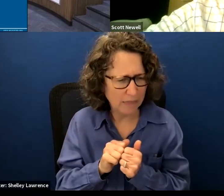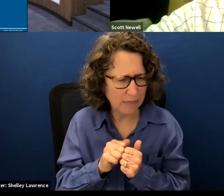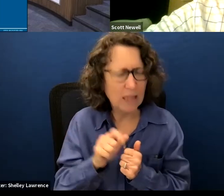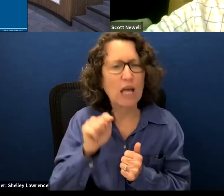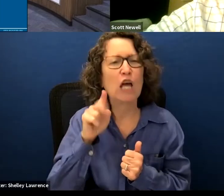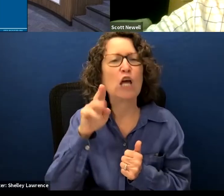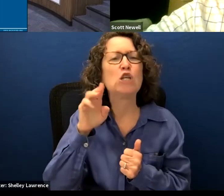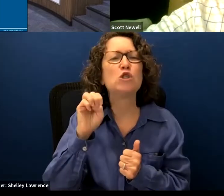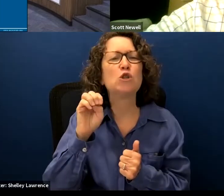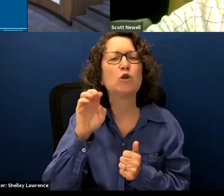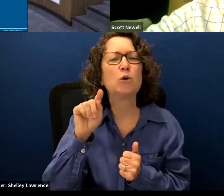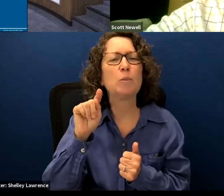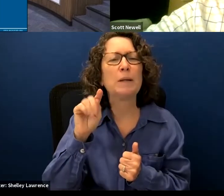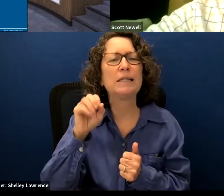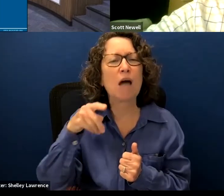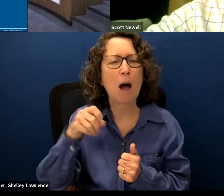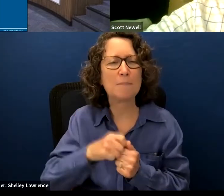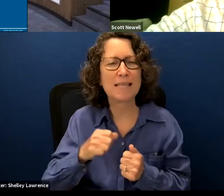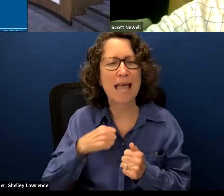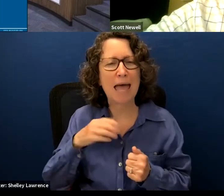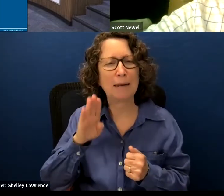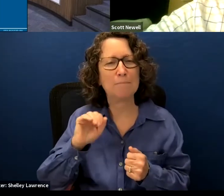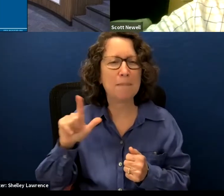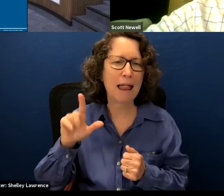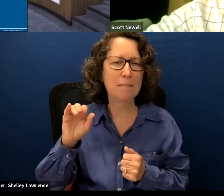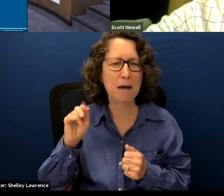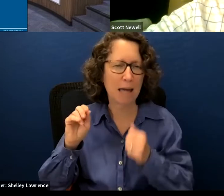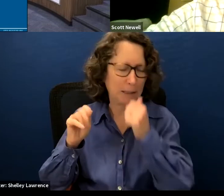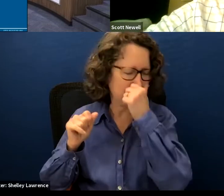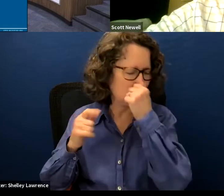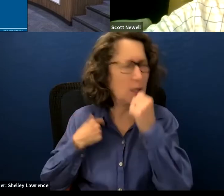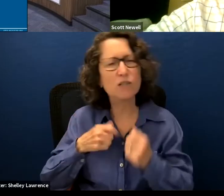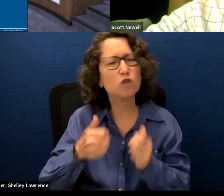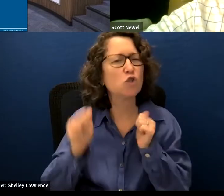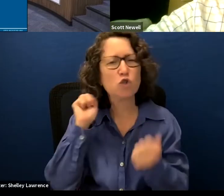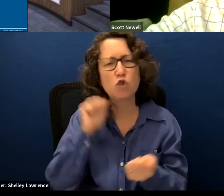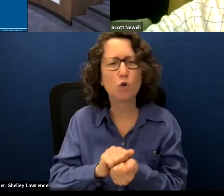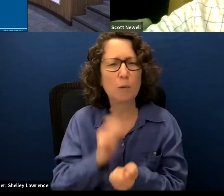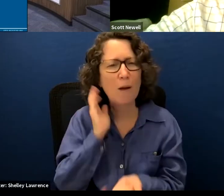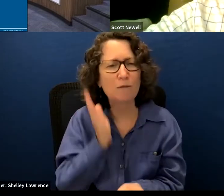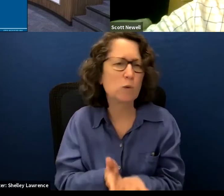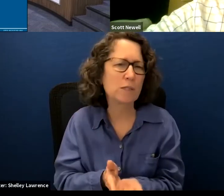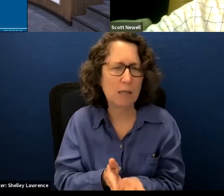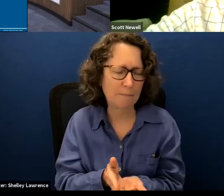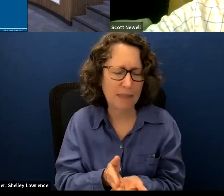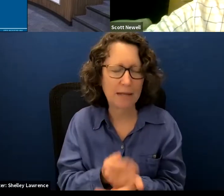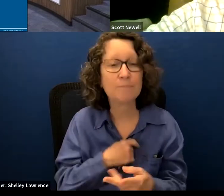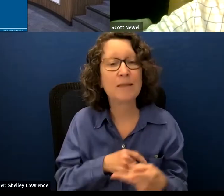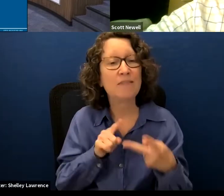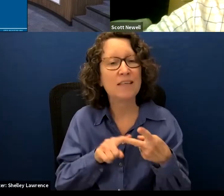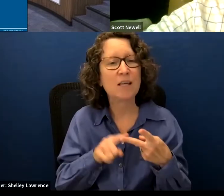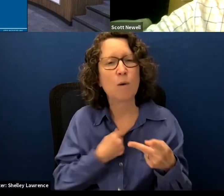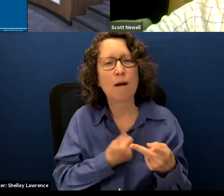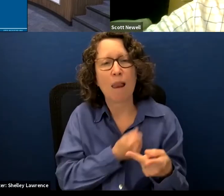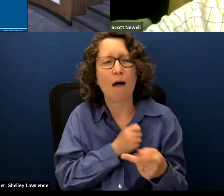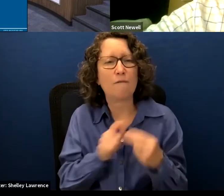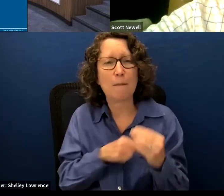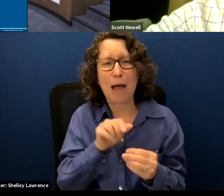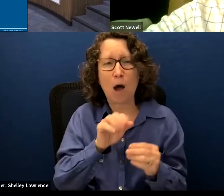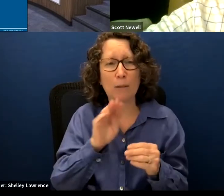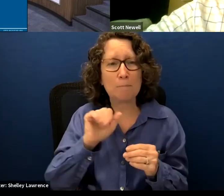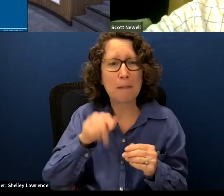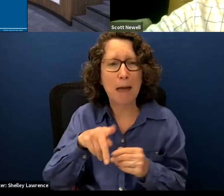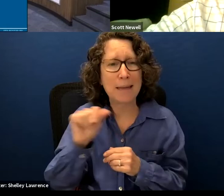really ugly and awful and stupid, and we need to stop it. The second thing is, what I love about A is I